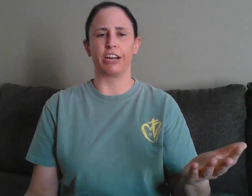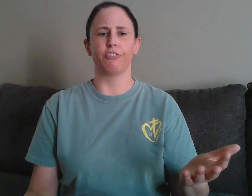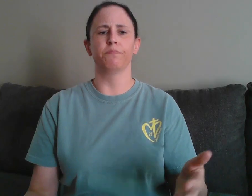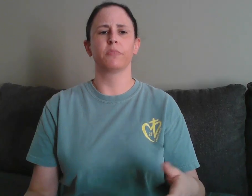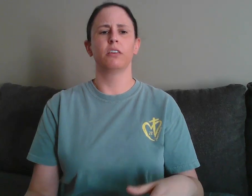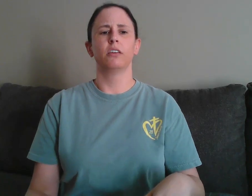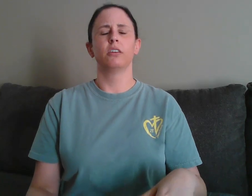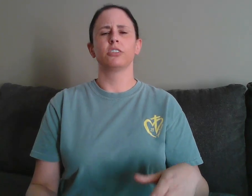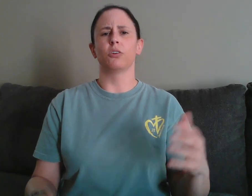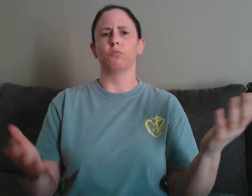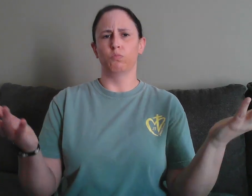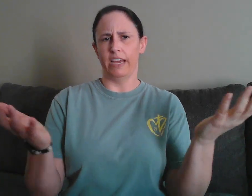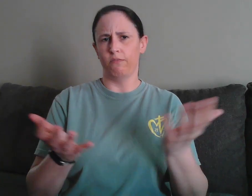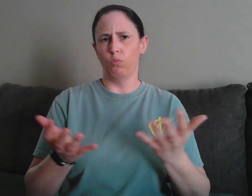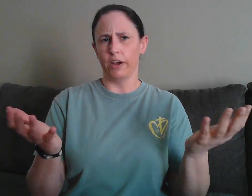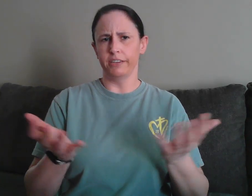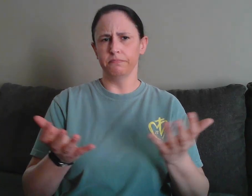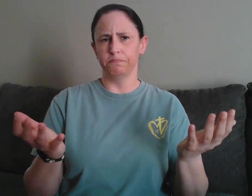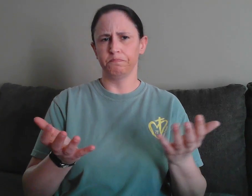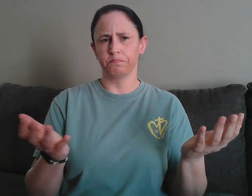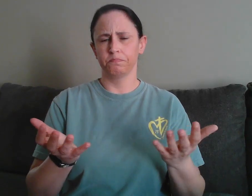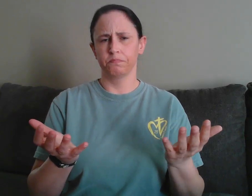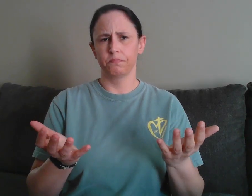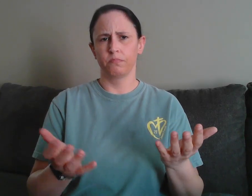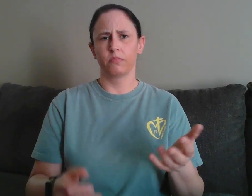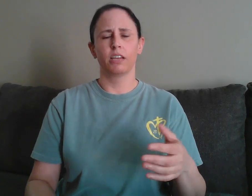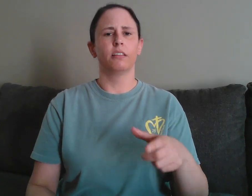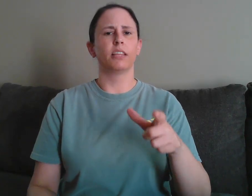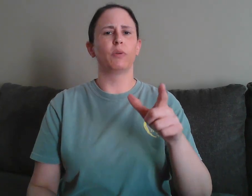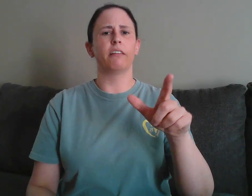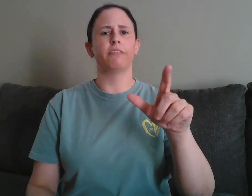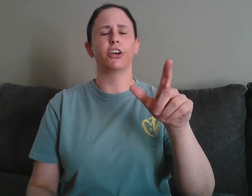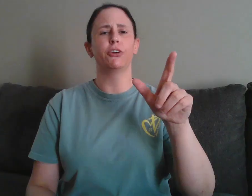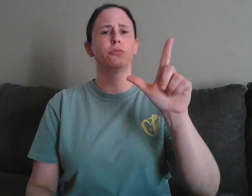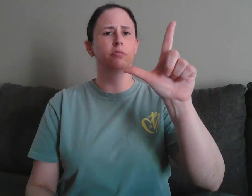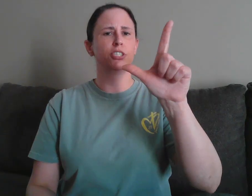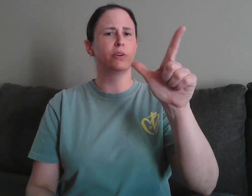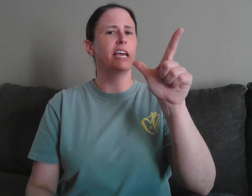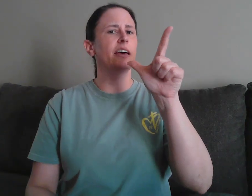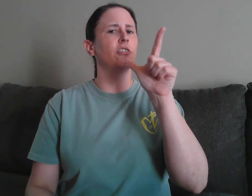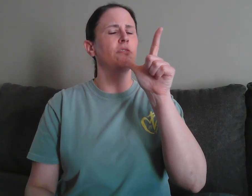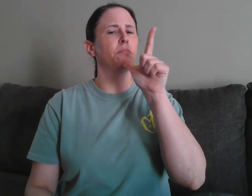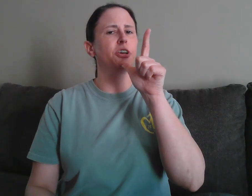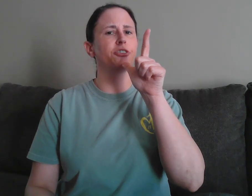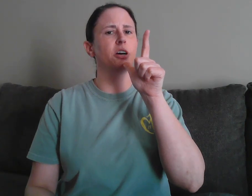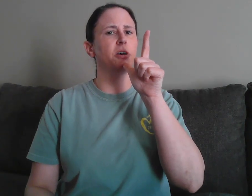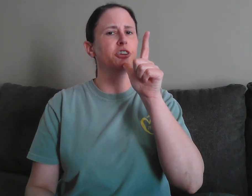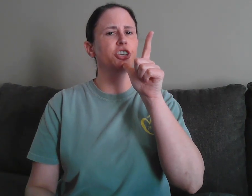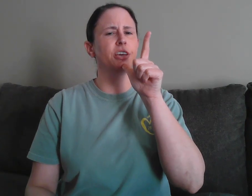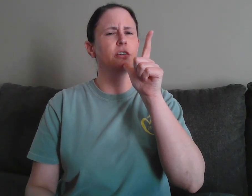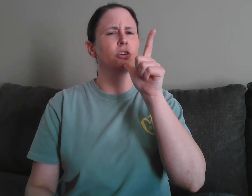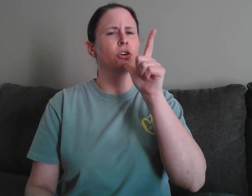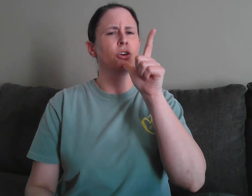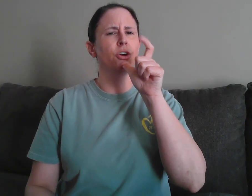general. So we have what, then we have who, do an L, put your thumb on your chin,